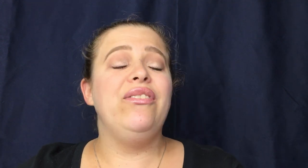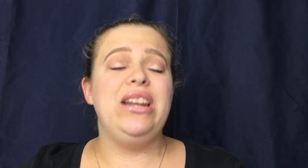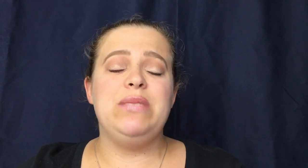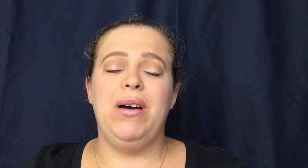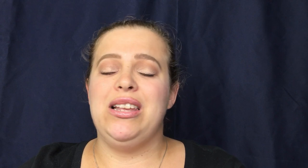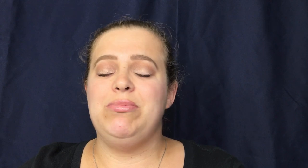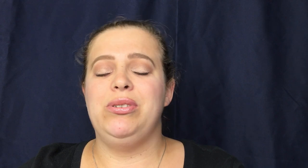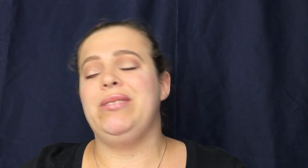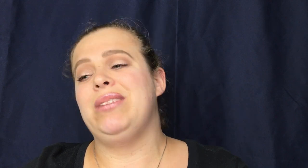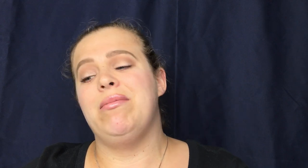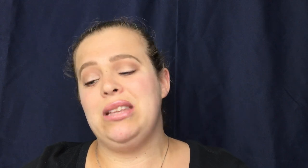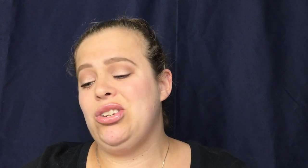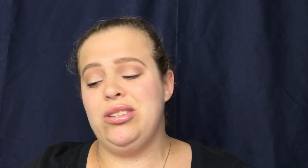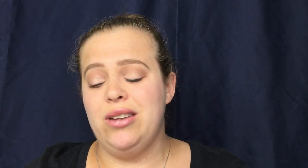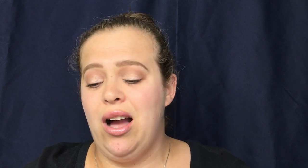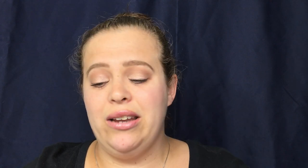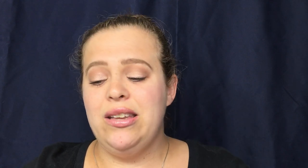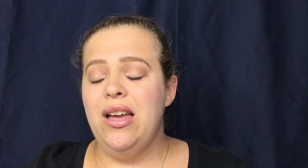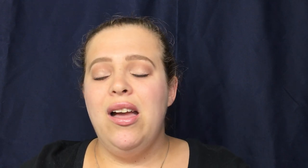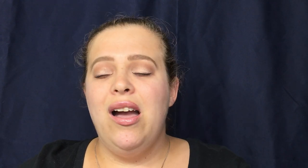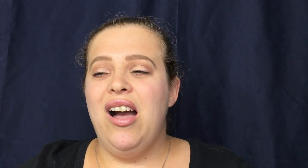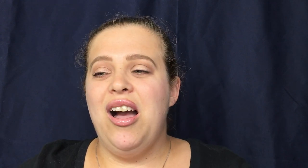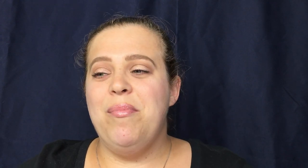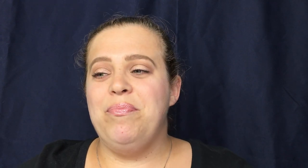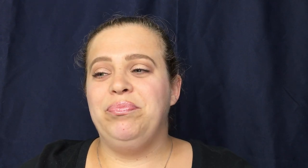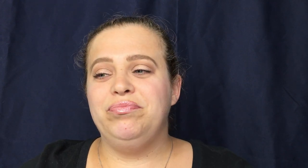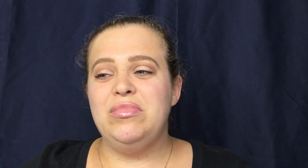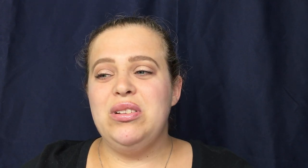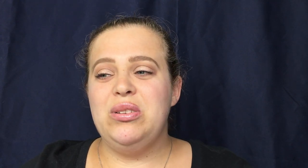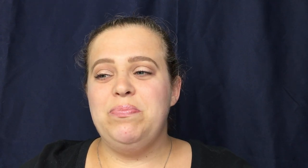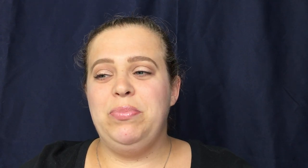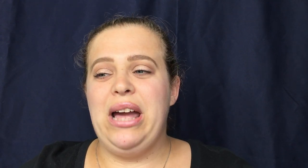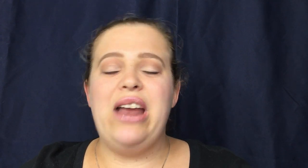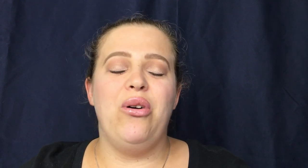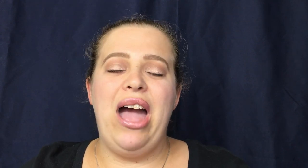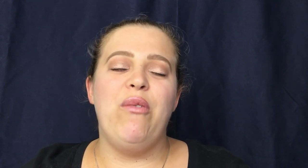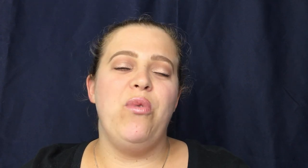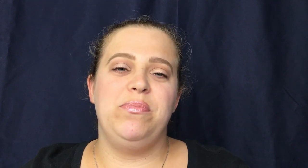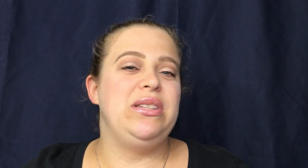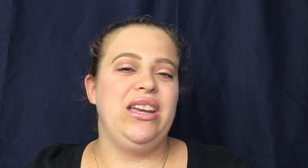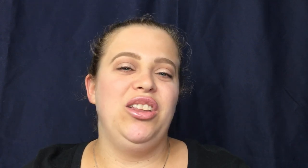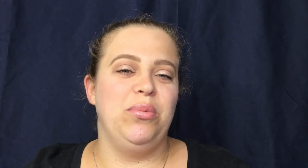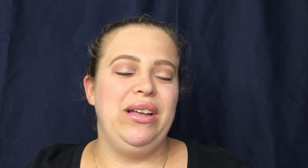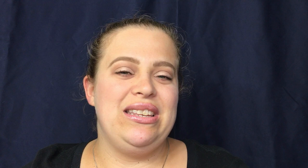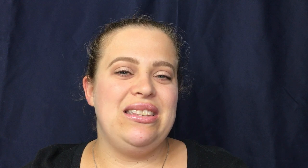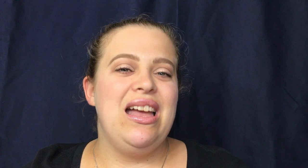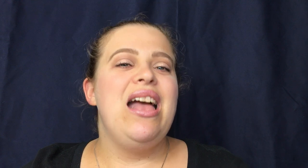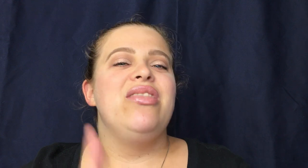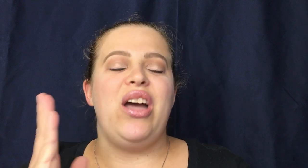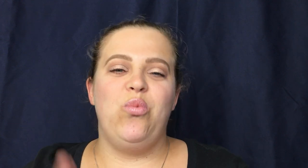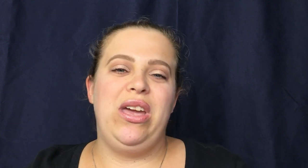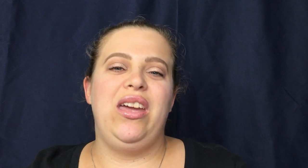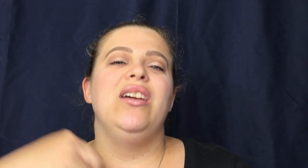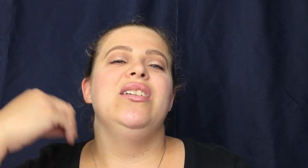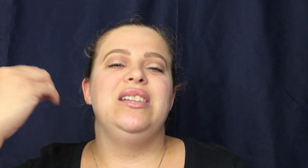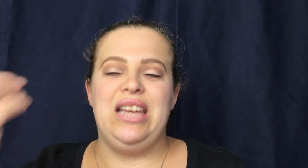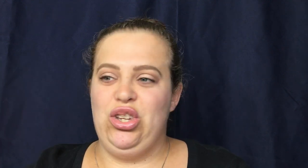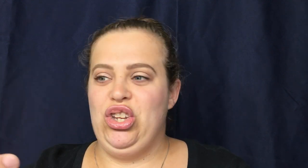it is possible, sometimes it's just not. But I don't have one particular place that we tend to